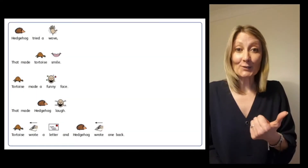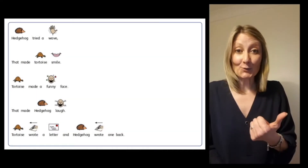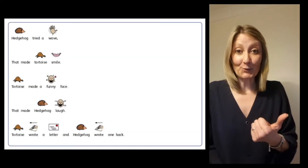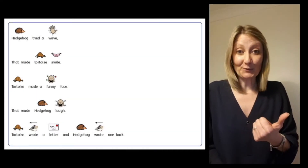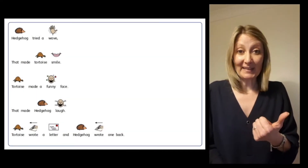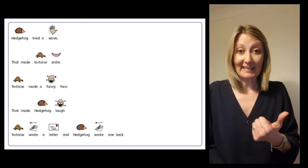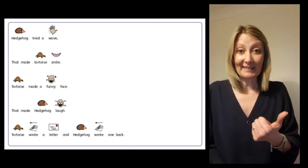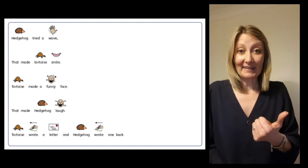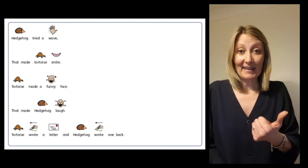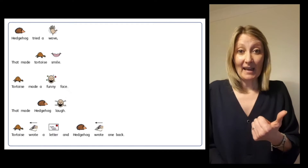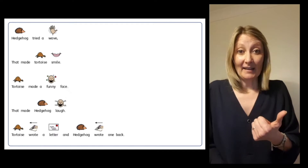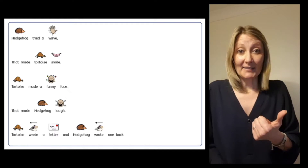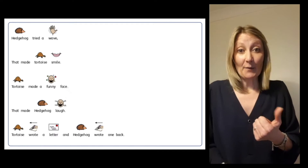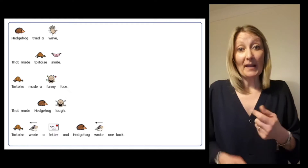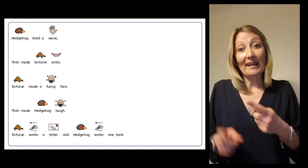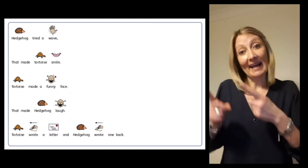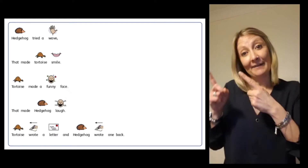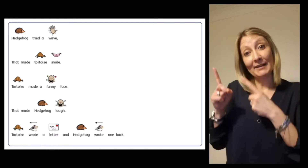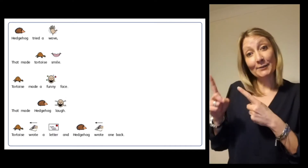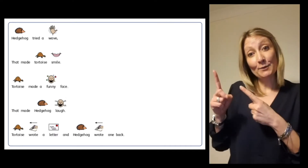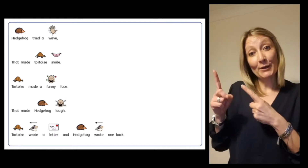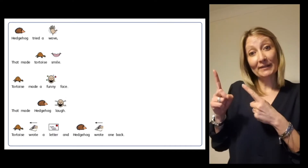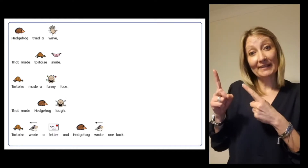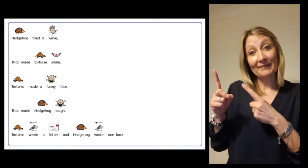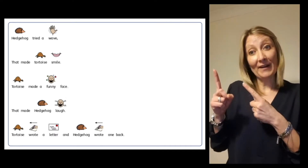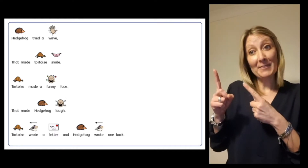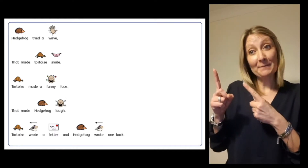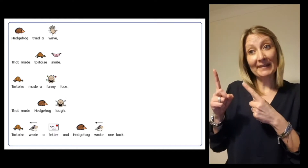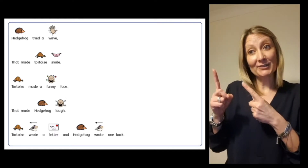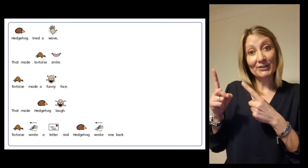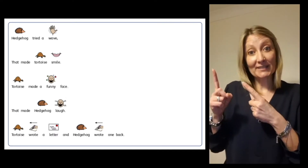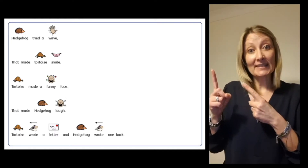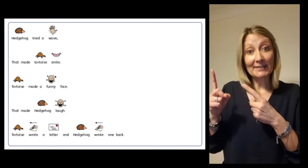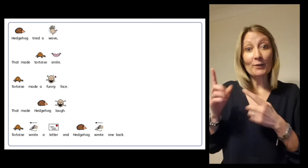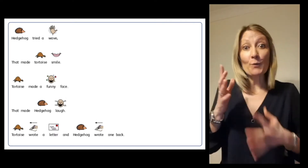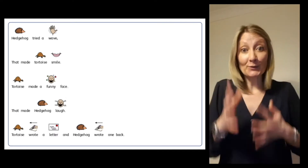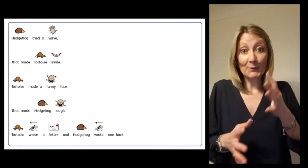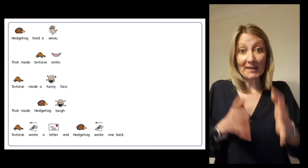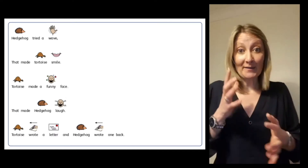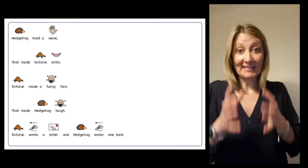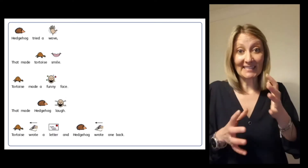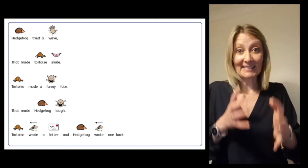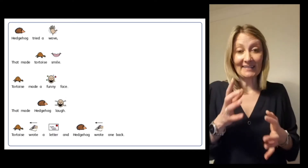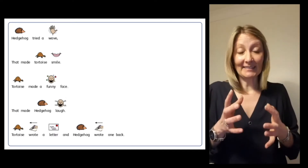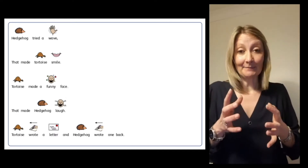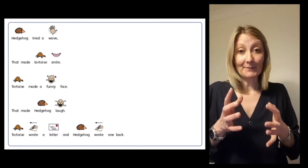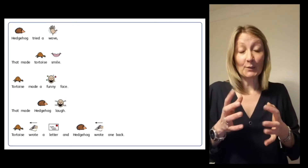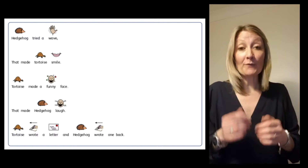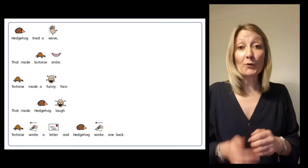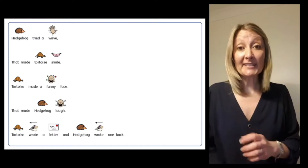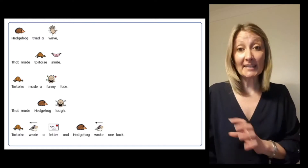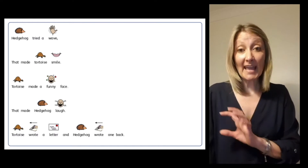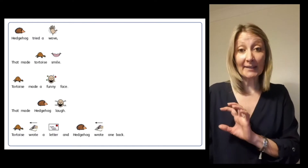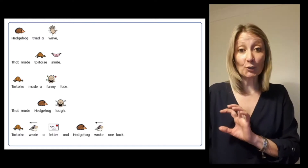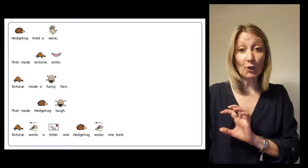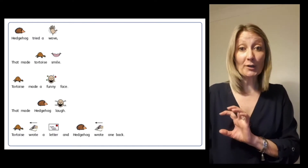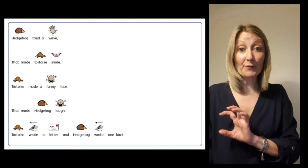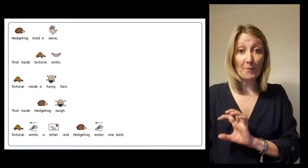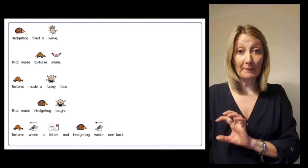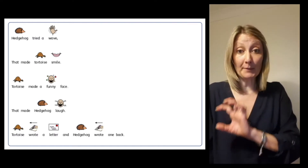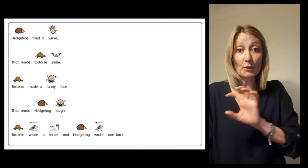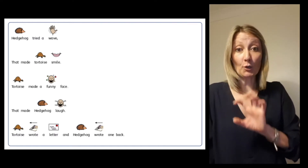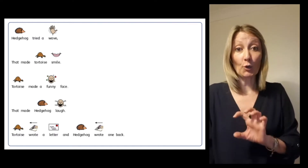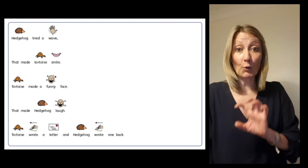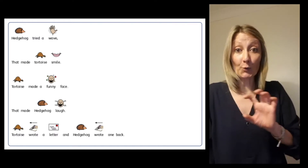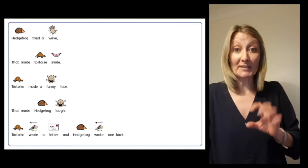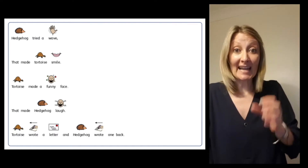this story. So have a little look, find the pictures, these are the ones we're going to sign. So we've already done hedgehog, if you